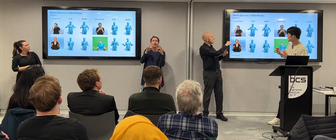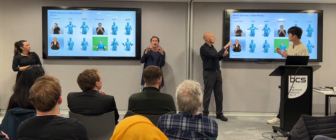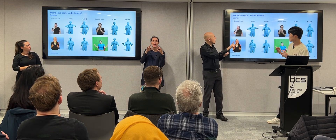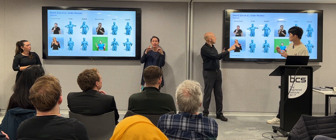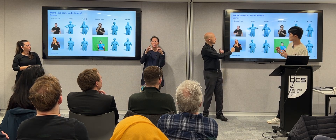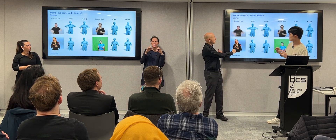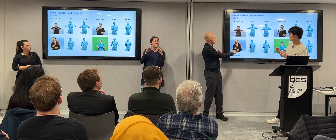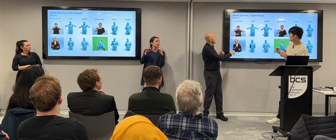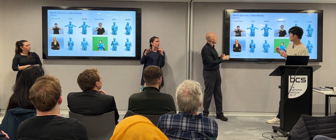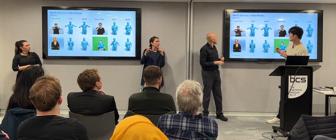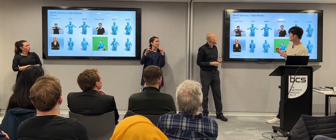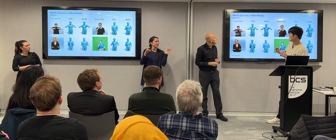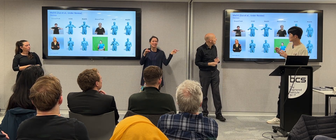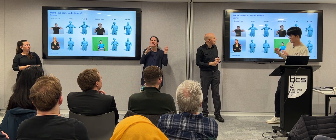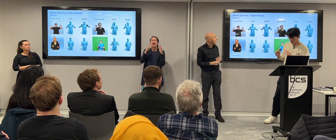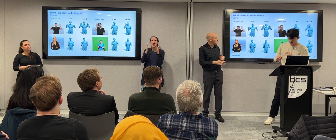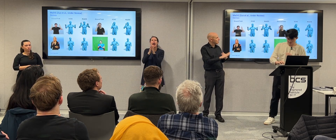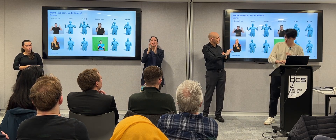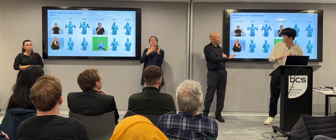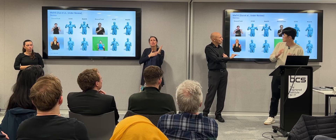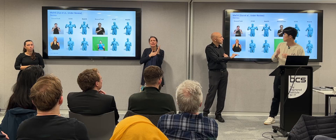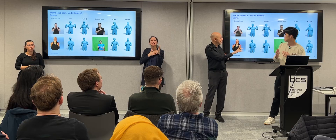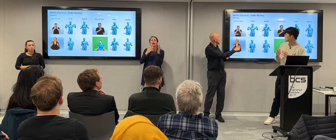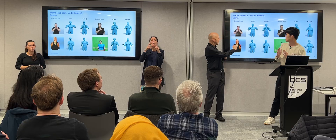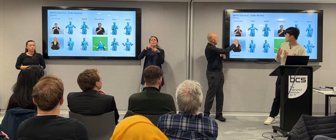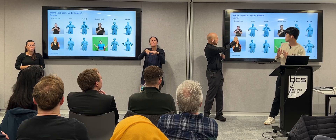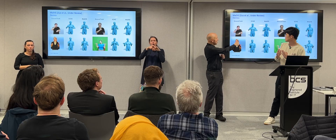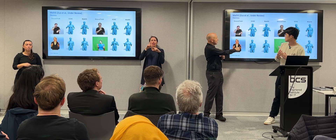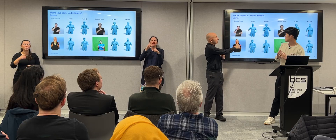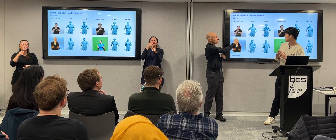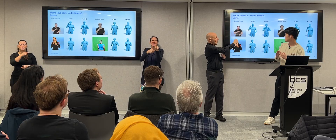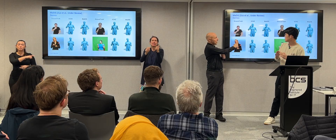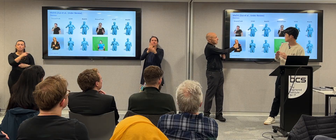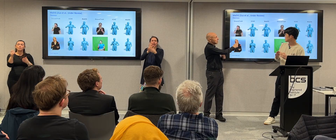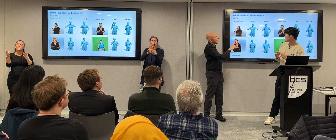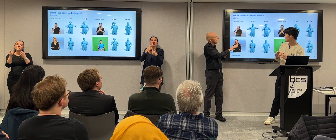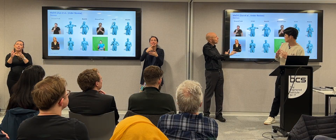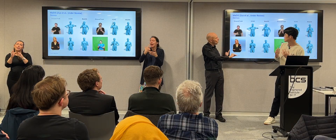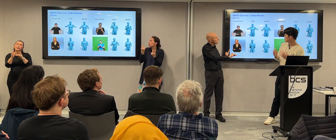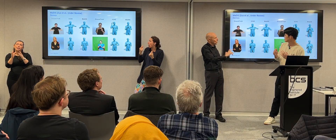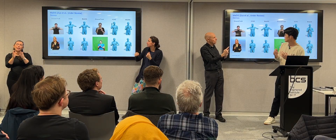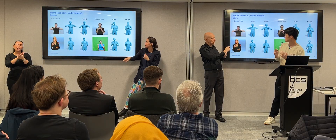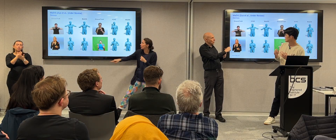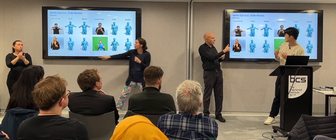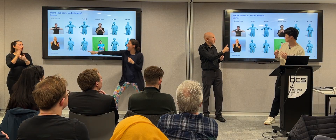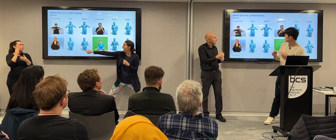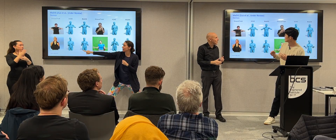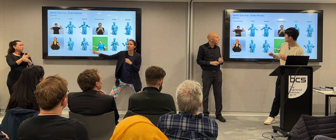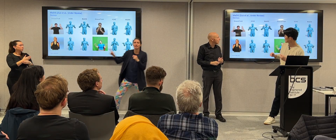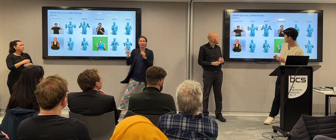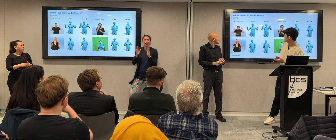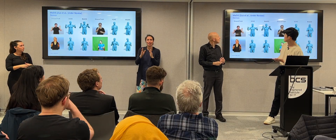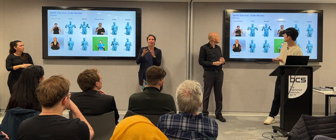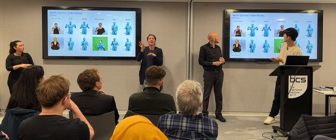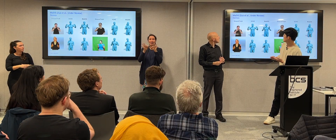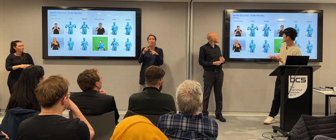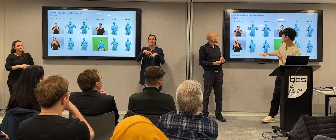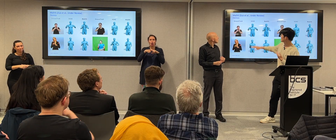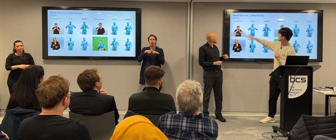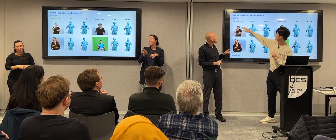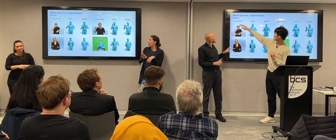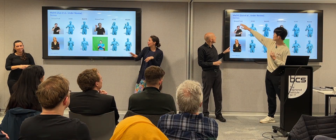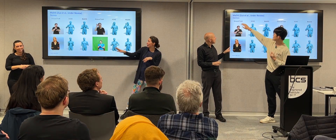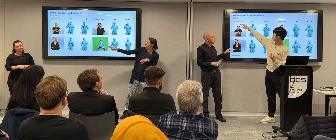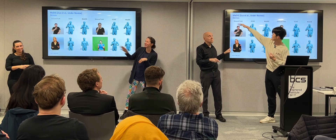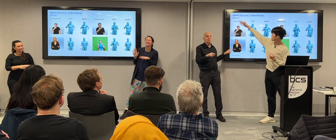we're looking at the screen. Can you start at the beginning again? Is that all right? And then just pause. So just say what that is, and then pause while people look at it. Okay.